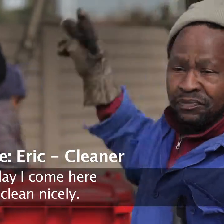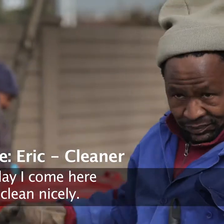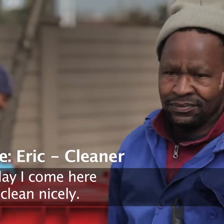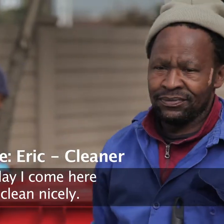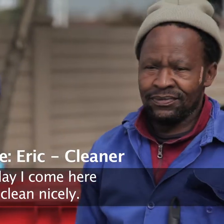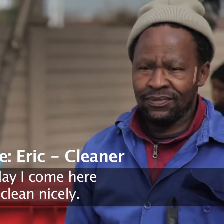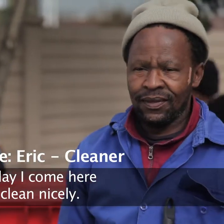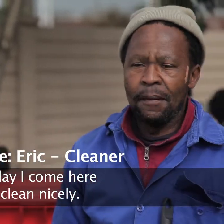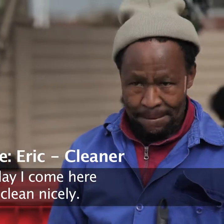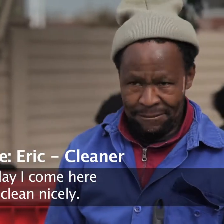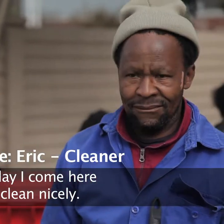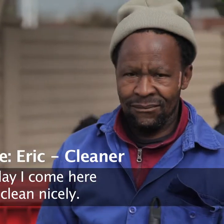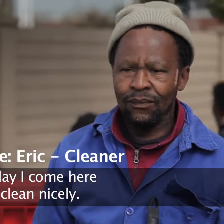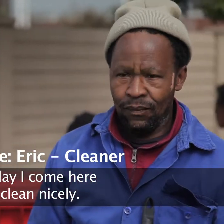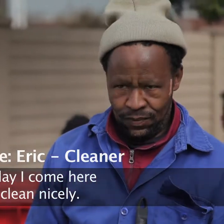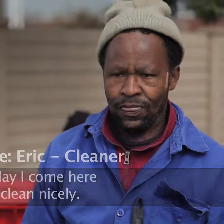Every day I come here and I clean very nicely.